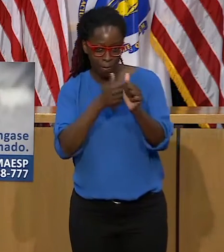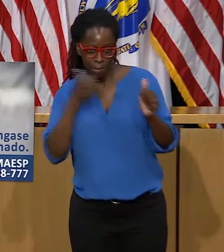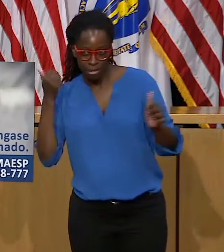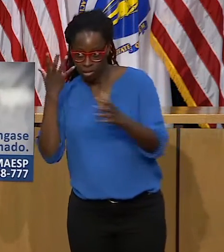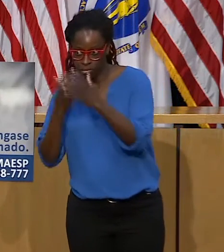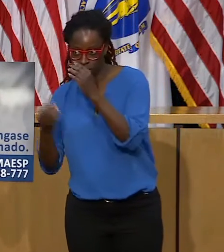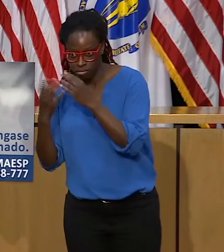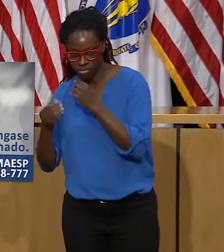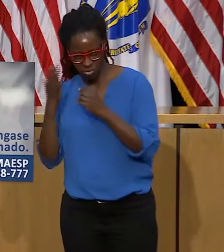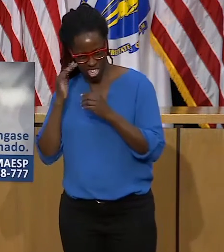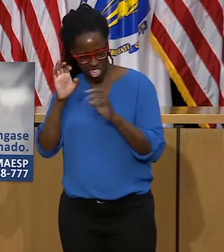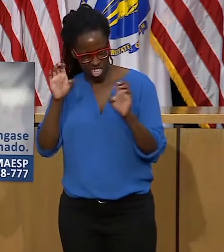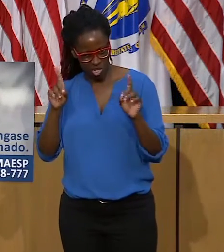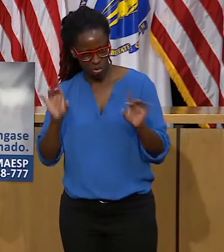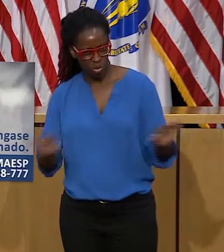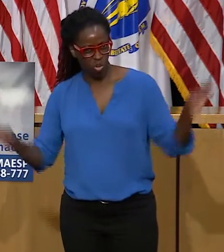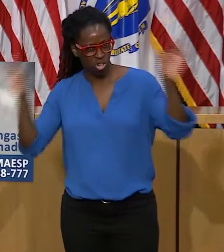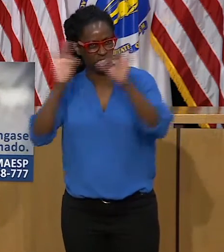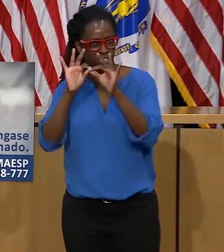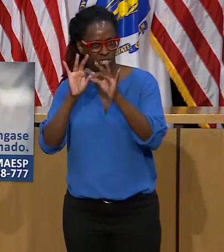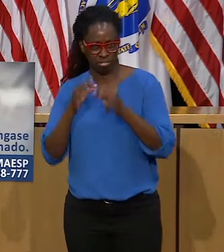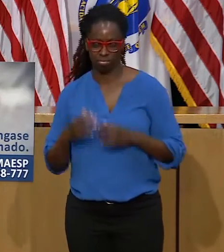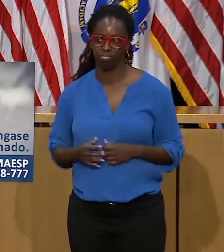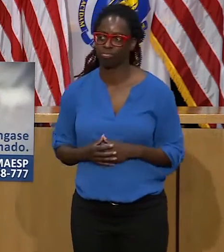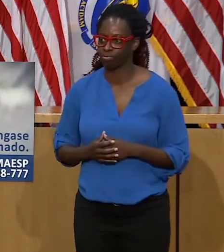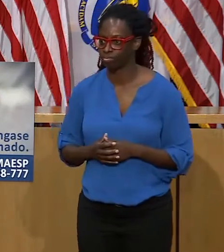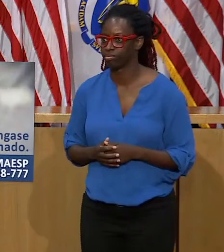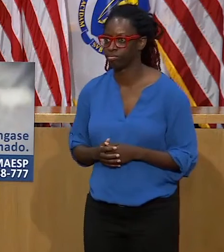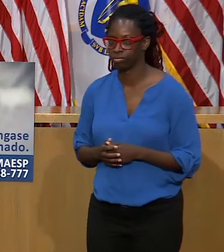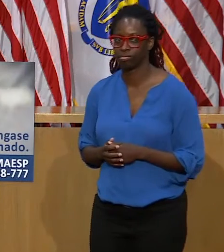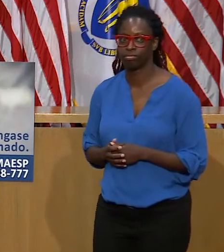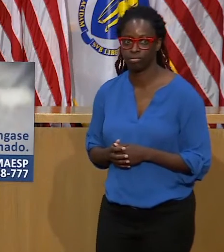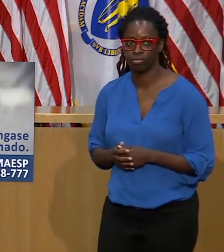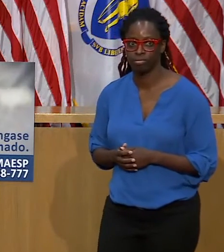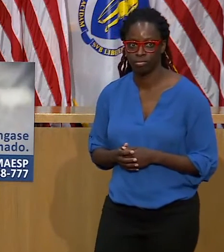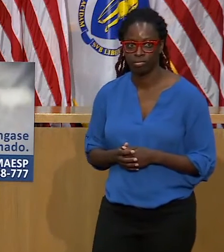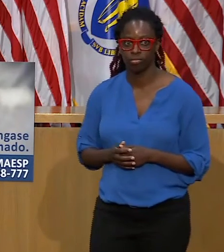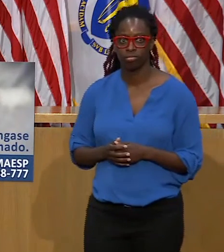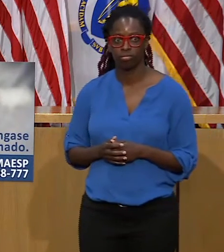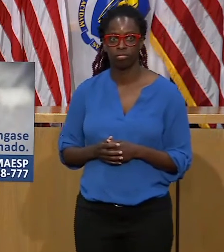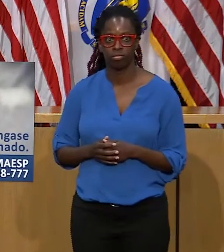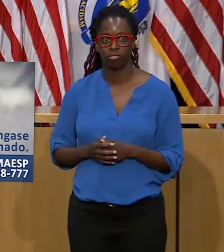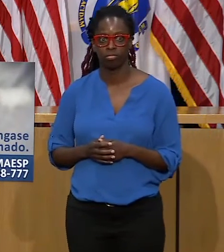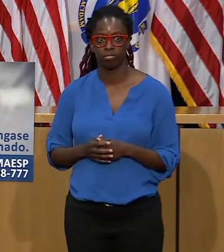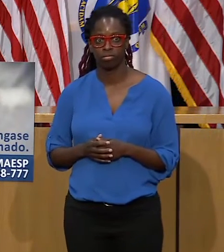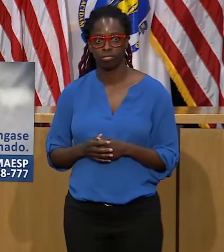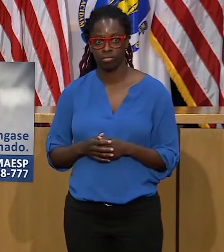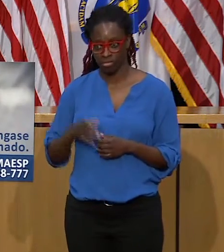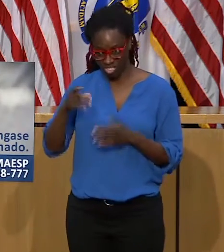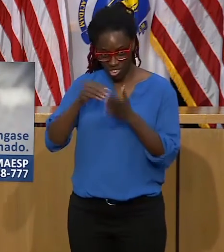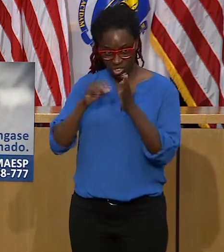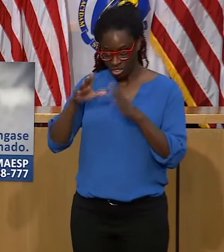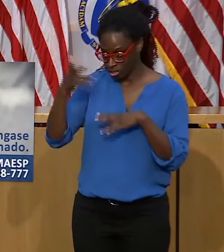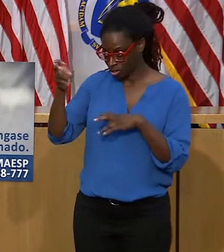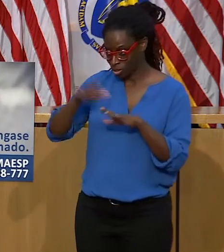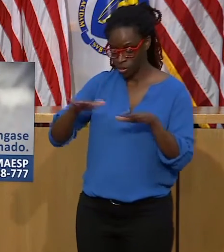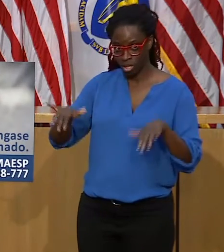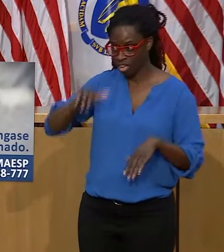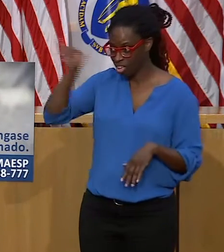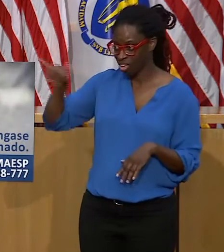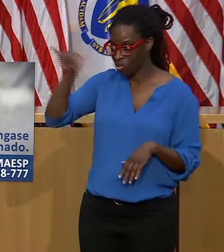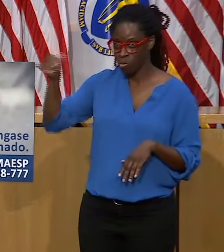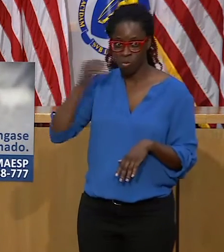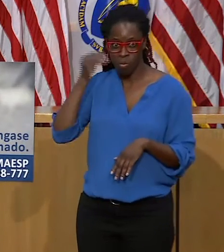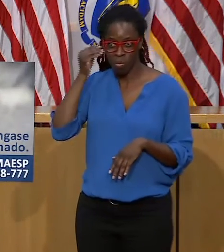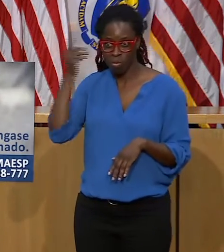And returning to classroom is an important step toward this goal. Our kids deserve it. They deserve the opportunity